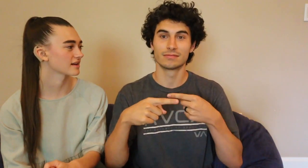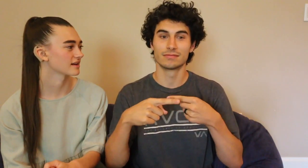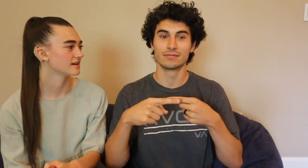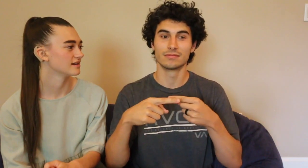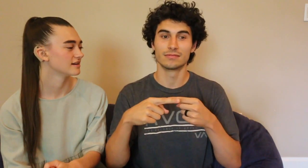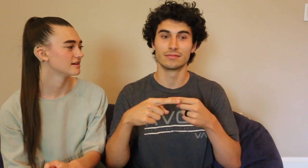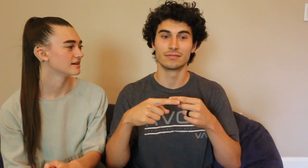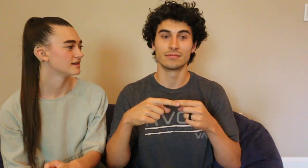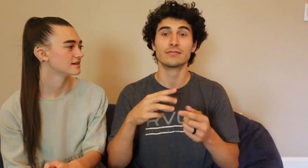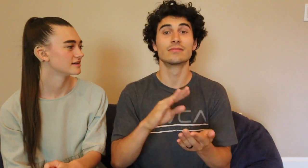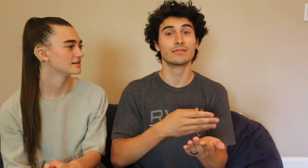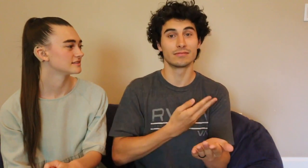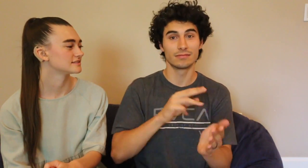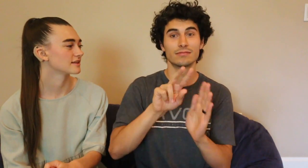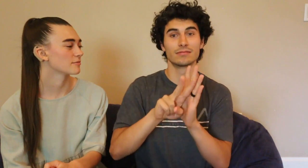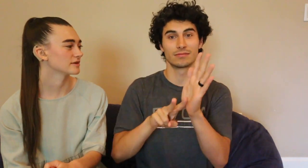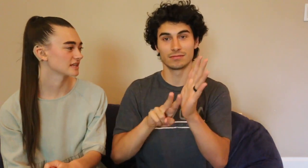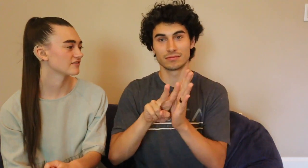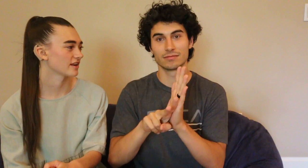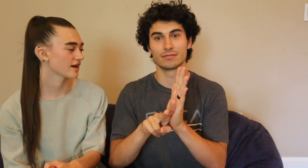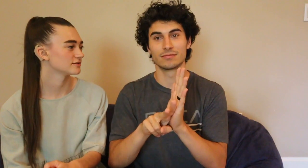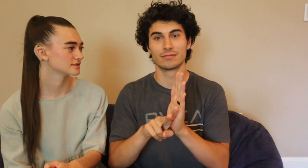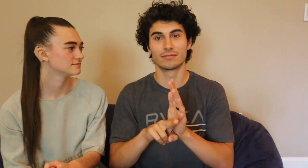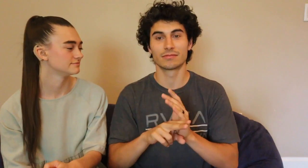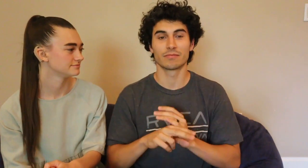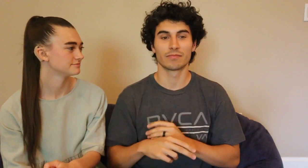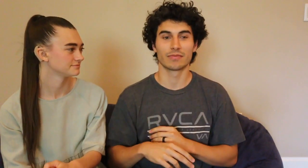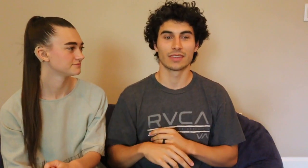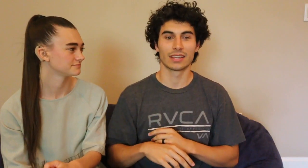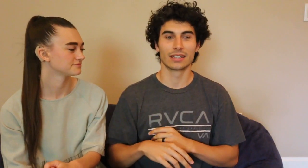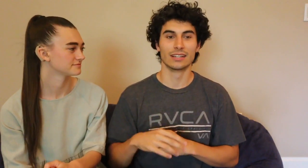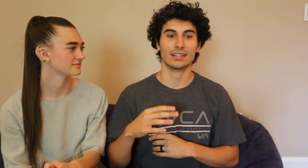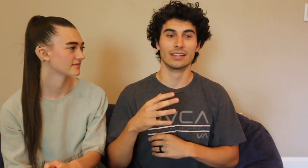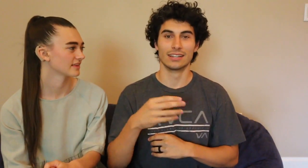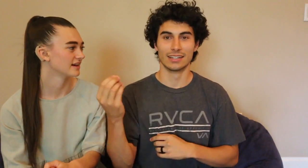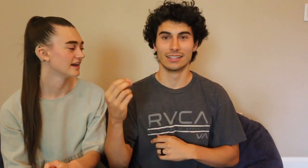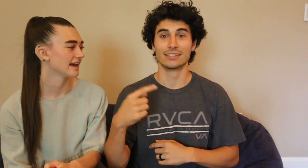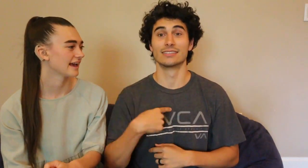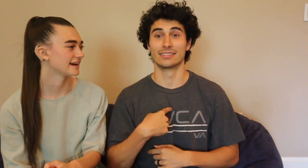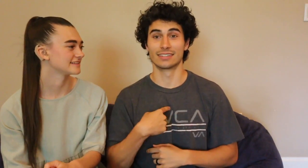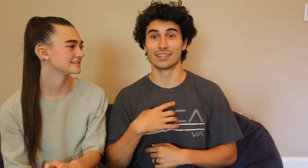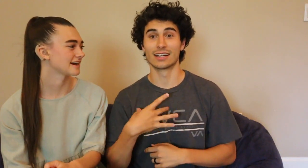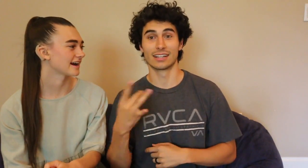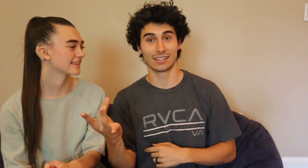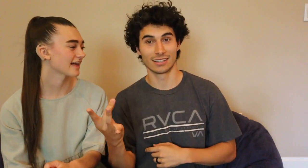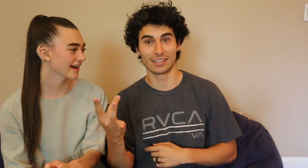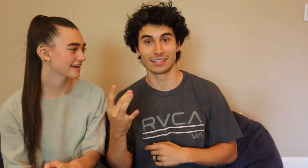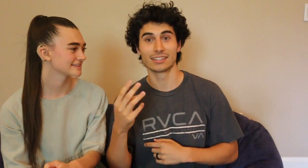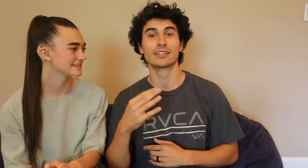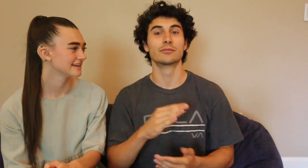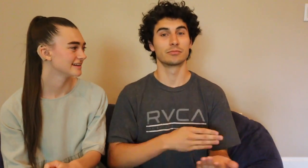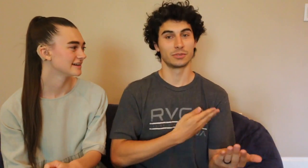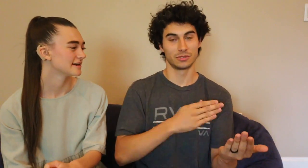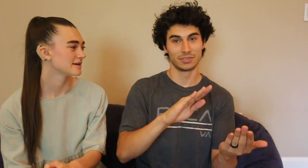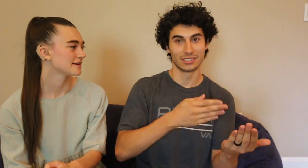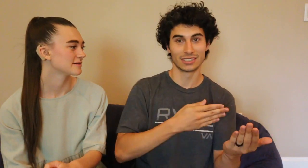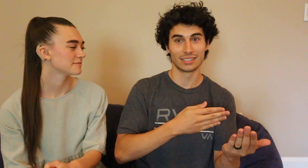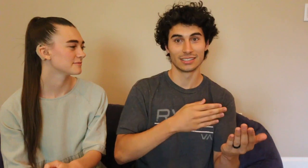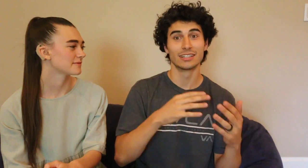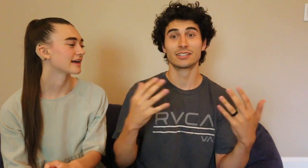to the music videos. And I liked, I